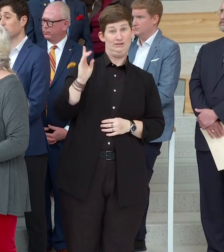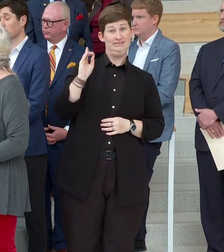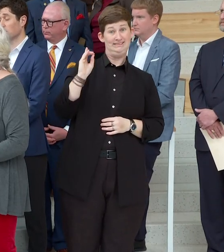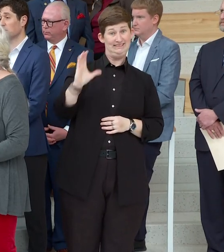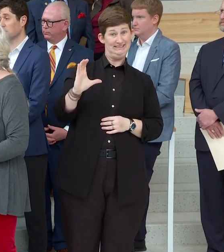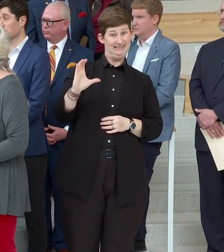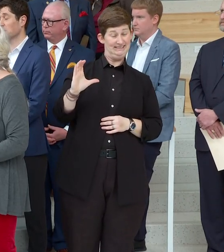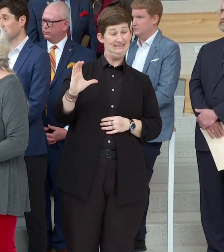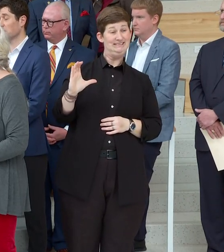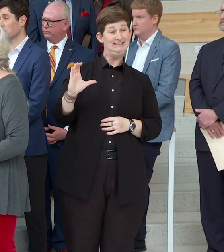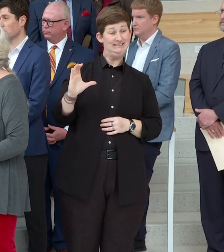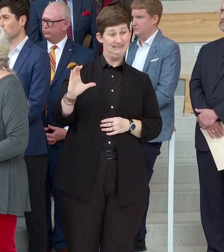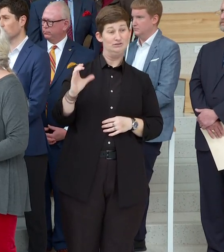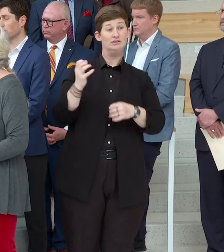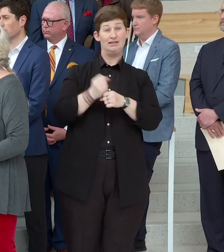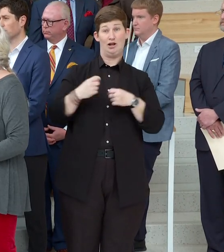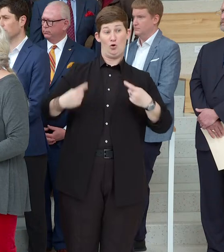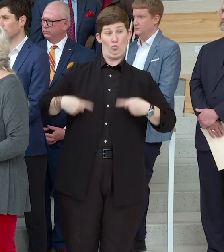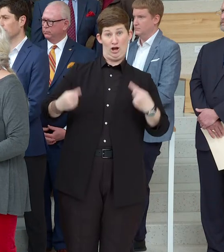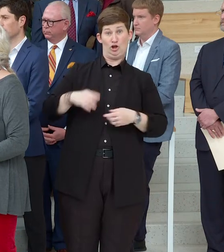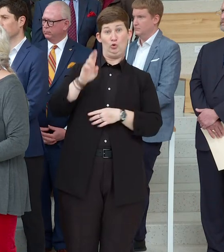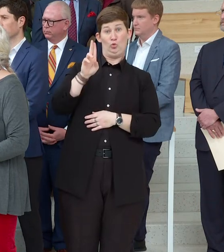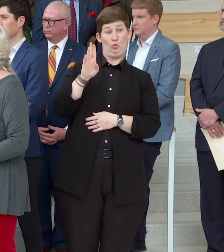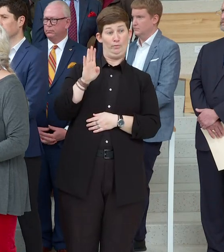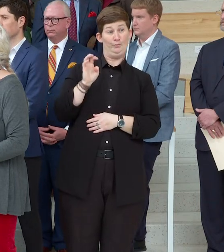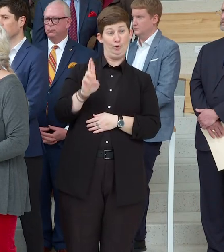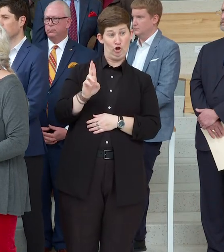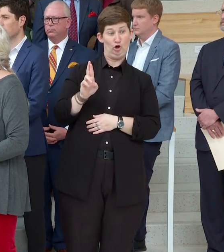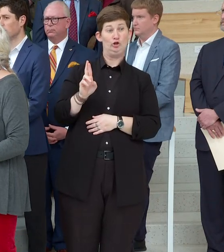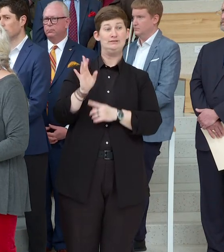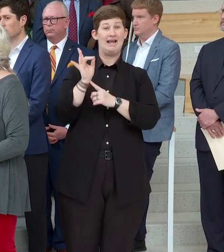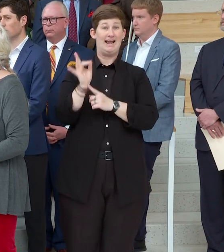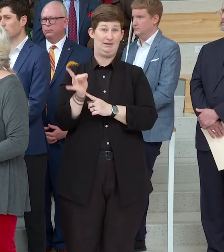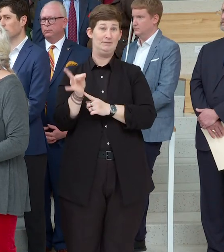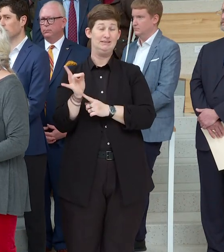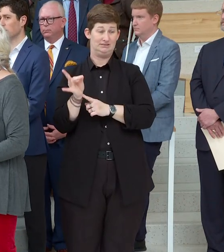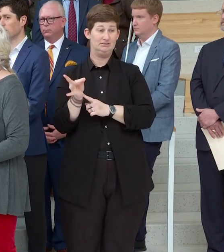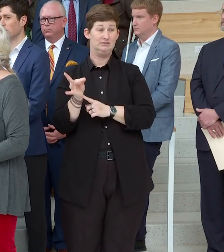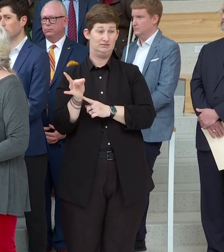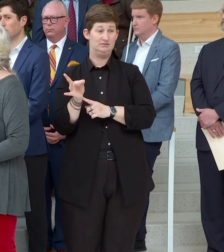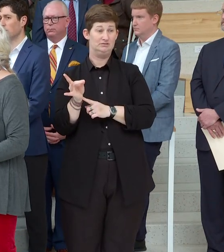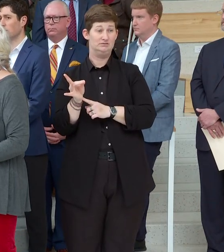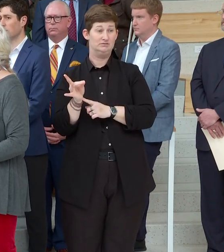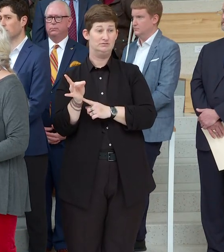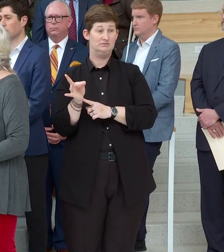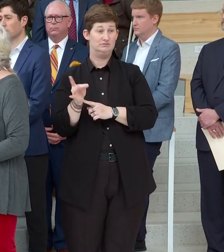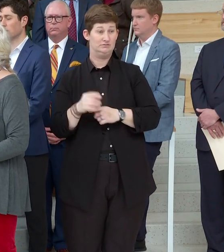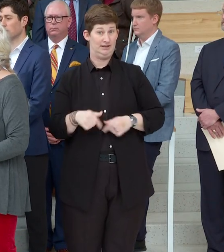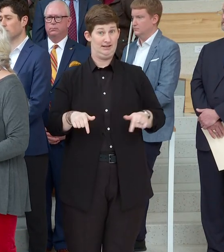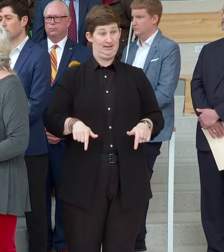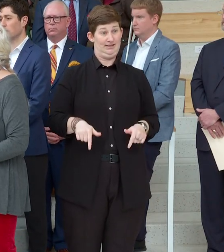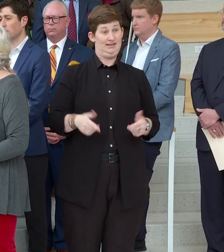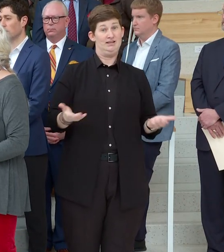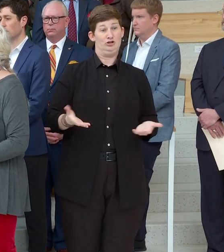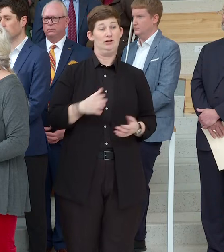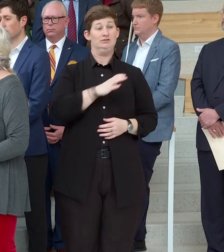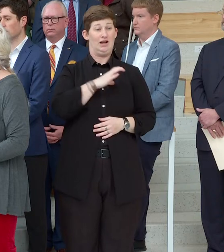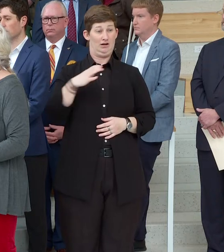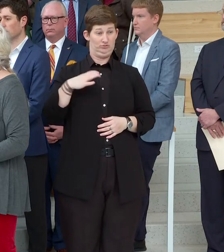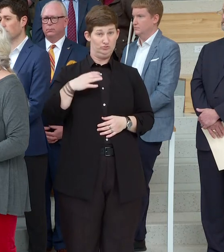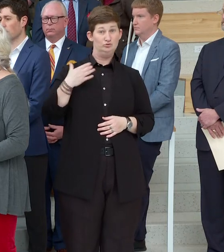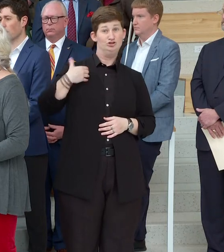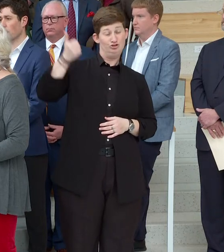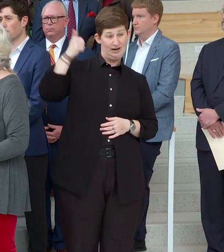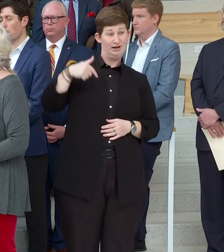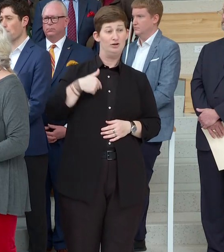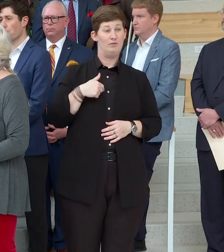8 minutes. As a professional in multiple roles, in addition to being the council chair, I'm also a member of the